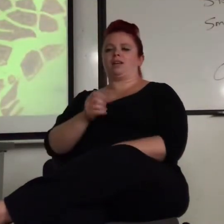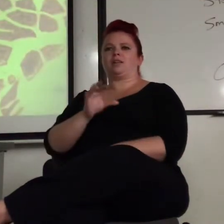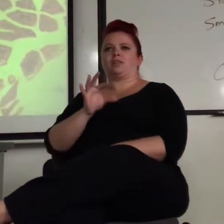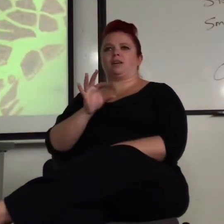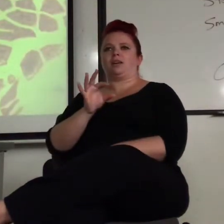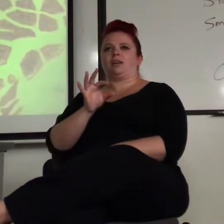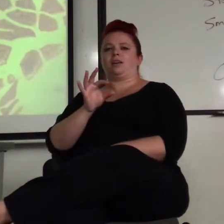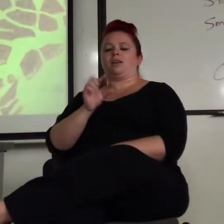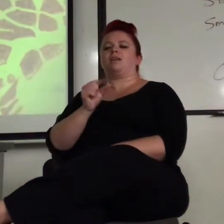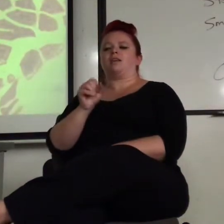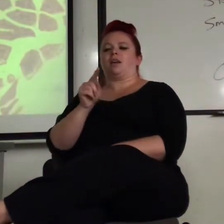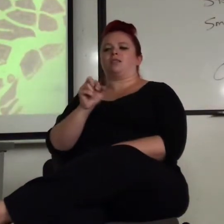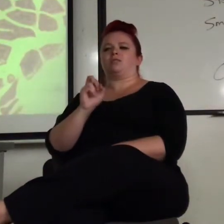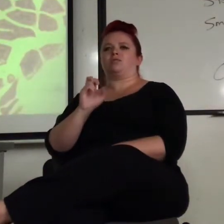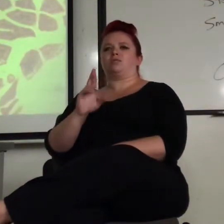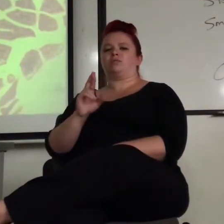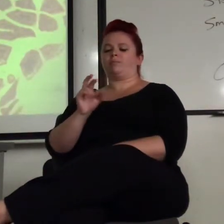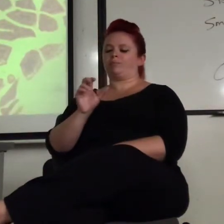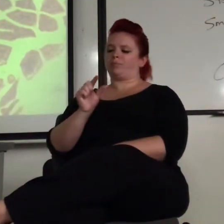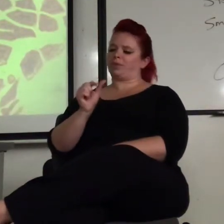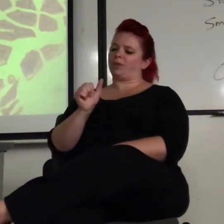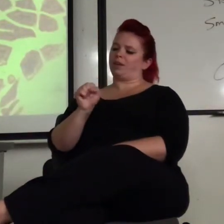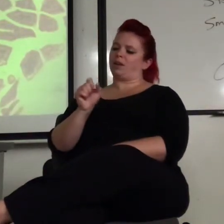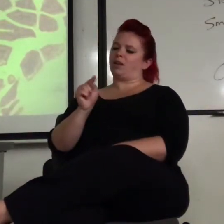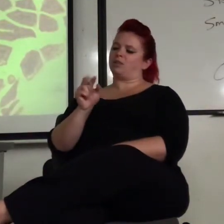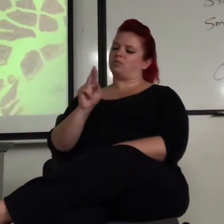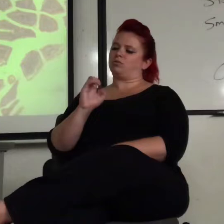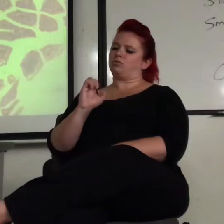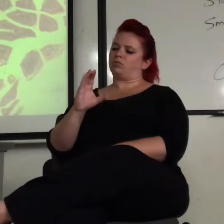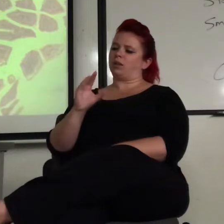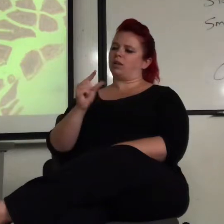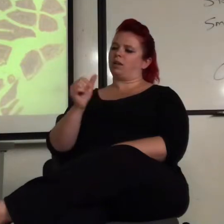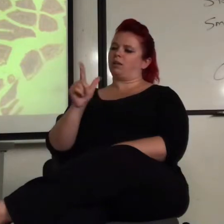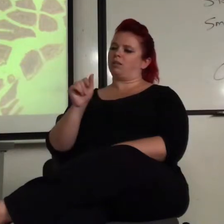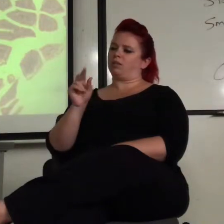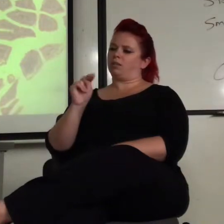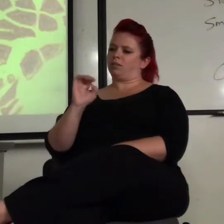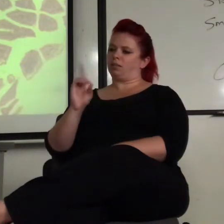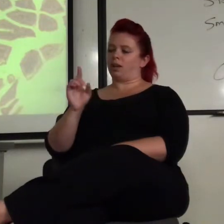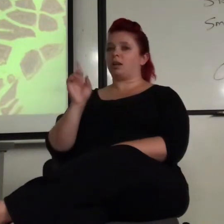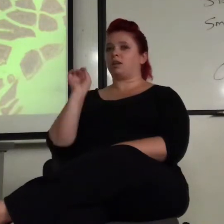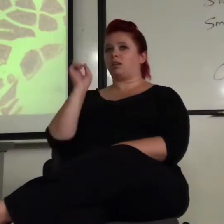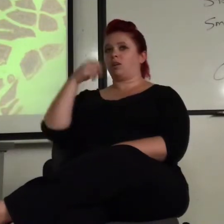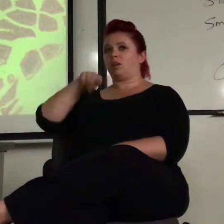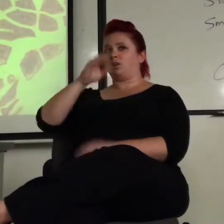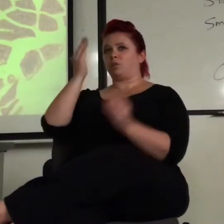Moving on, that was stomach. This is small intestine. You're expected to know this is duodenum.